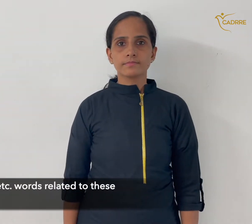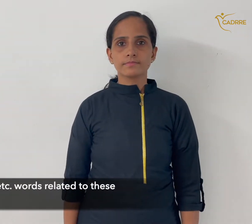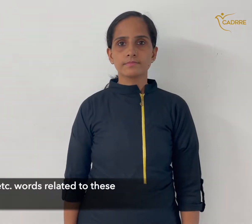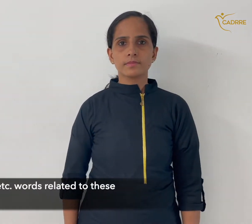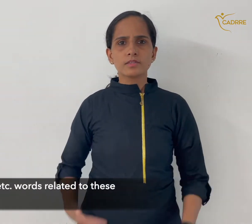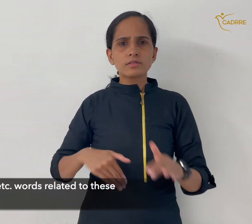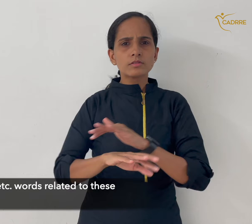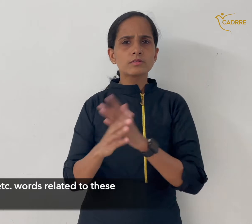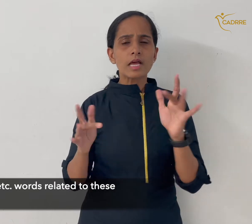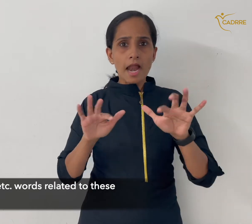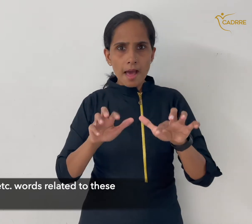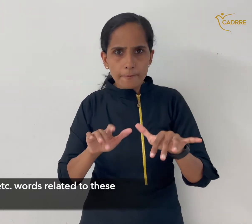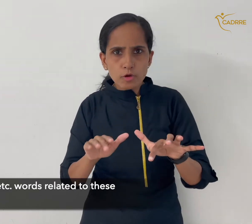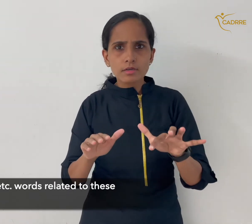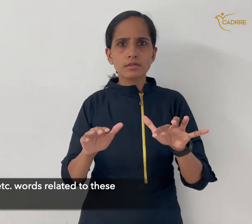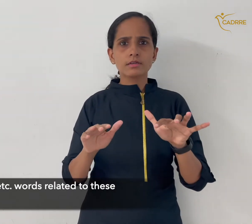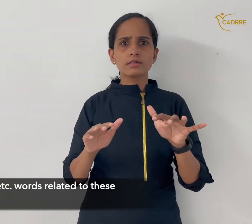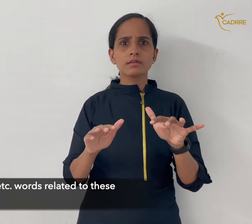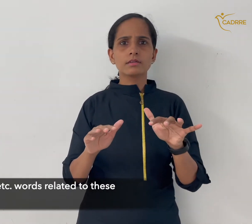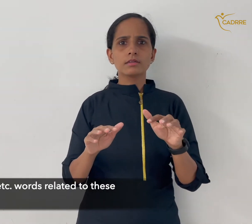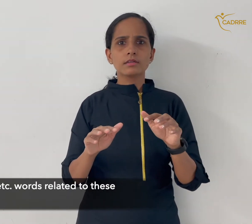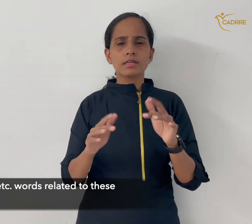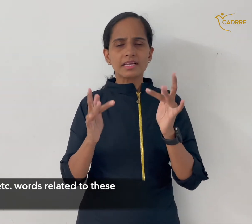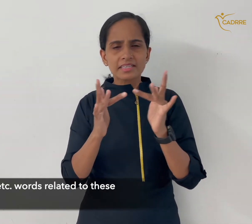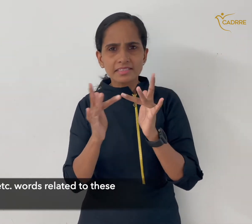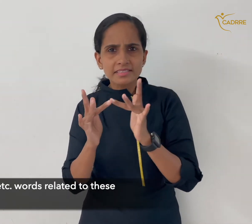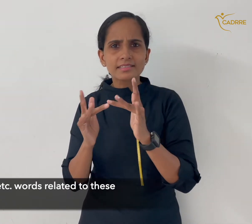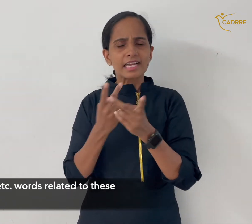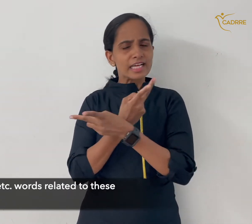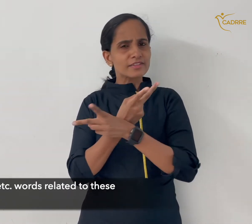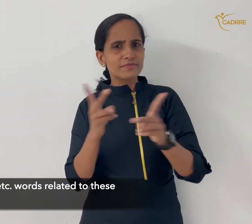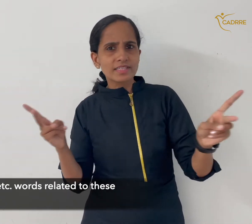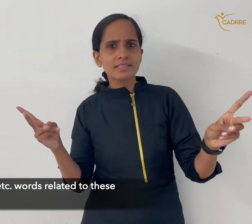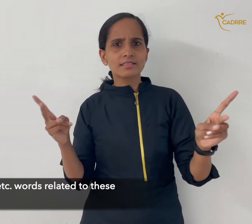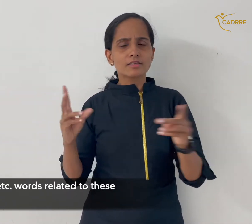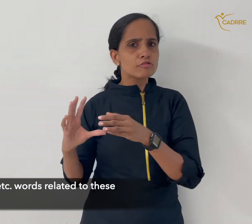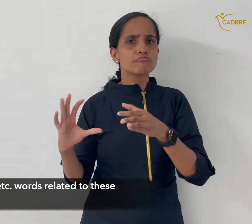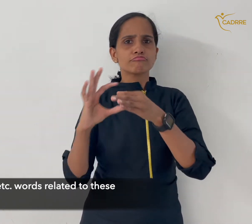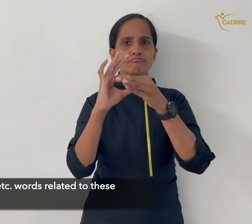internet etc words related to these